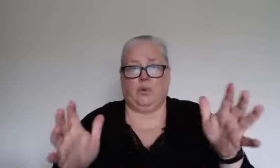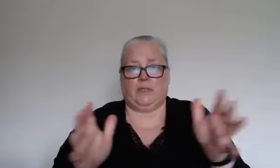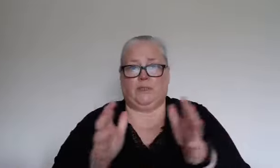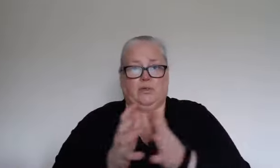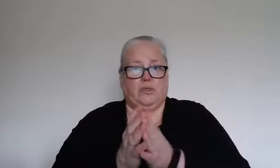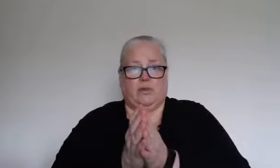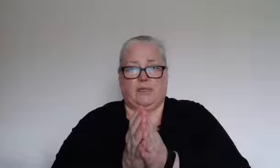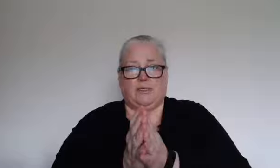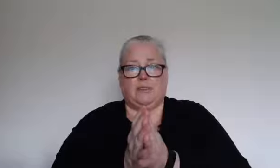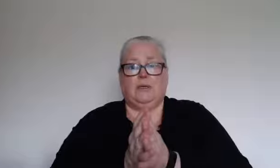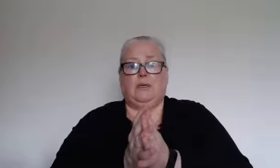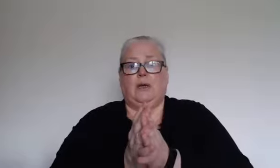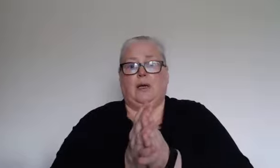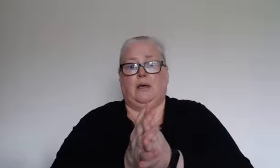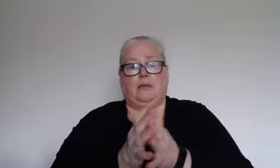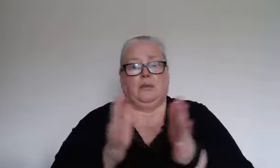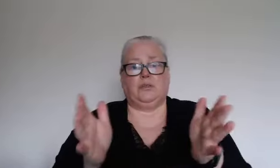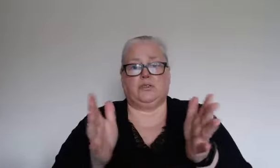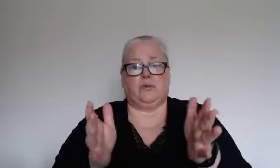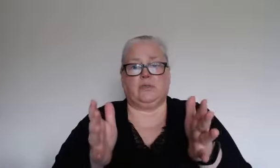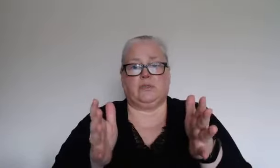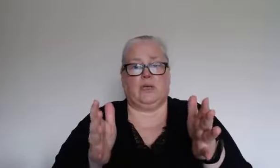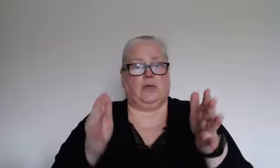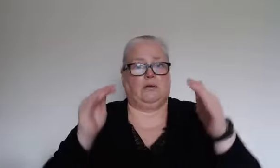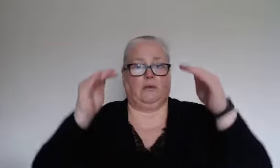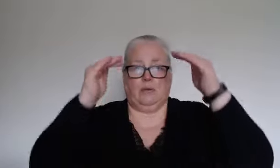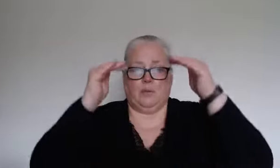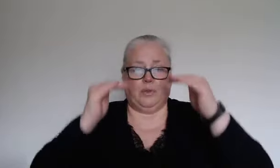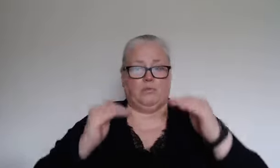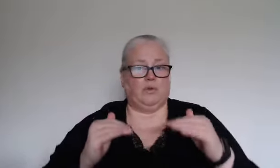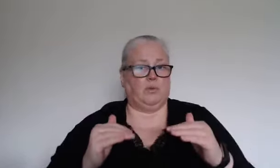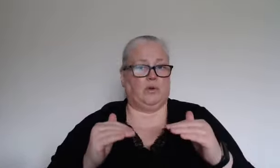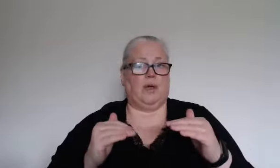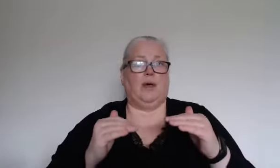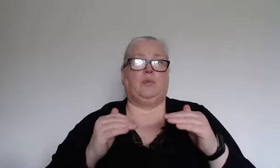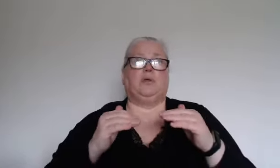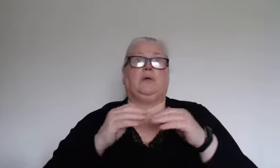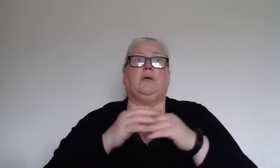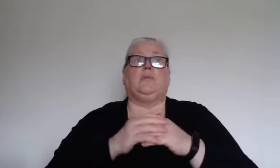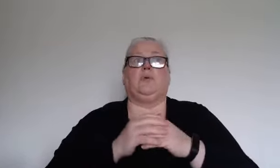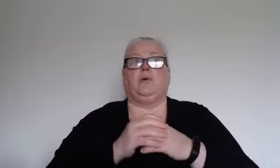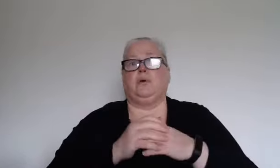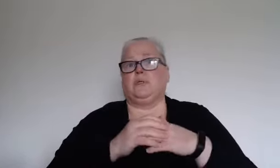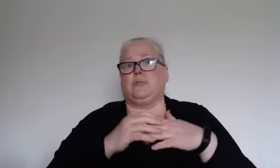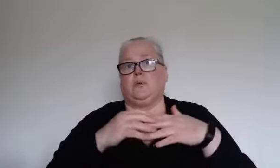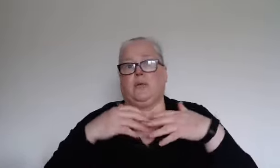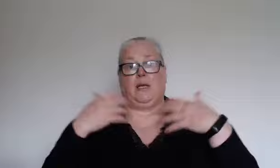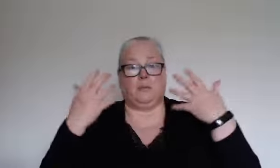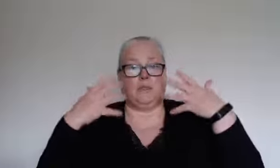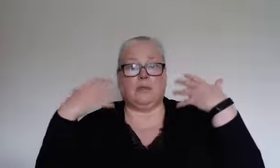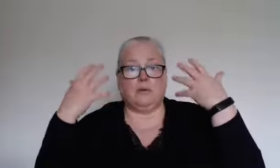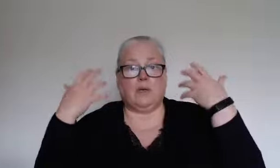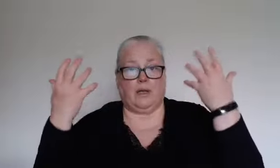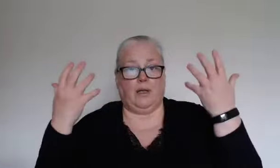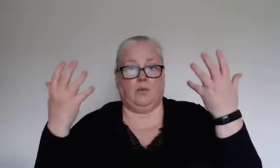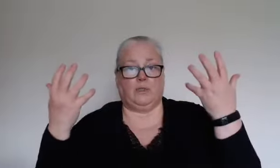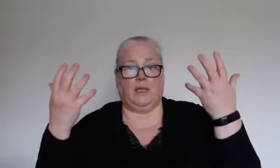your stress, not just in helping you feel more calmer, but also it helps look at how we're